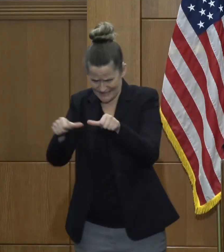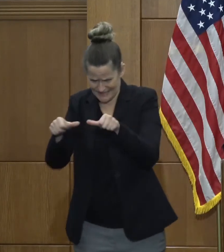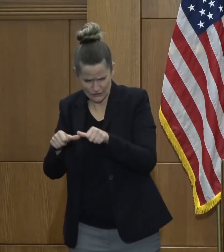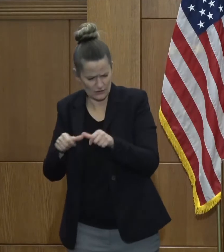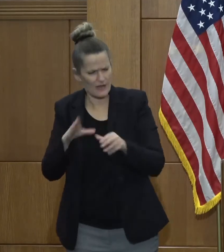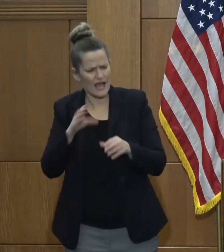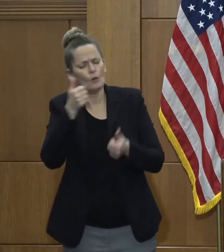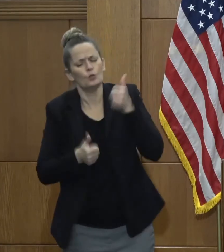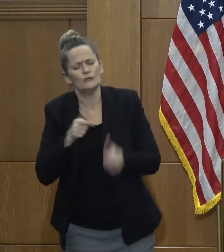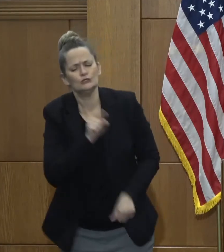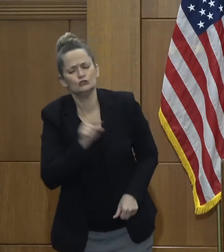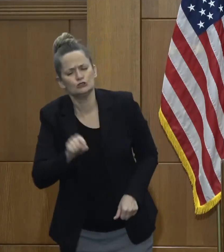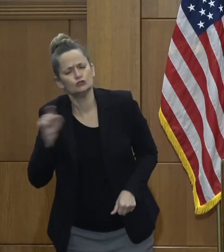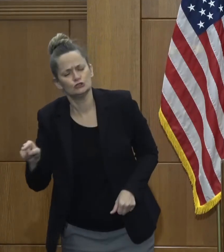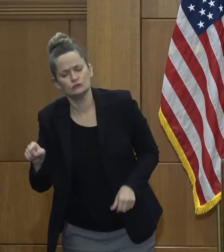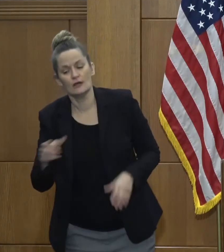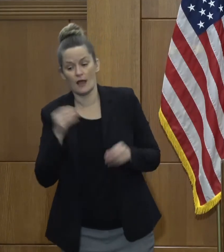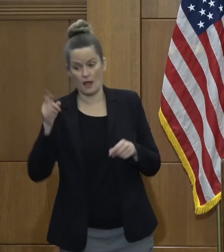that today.